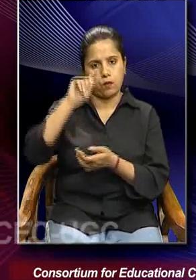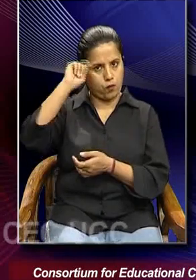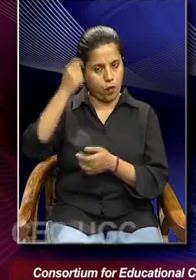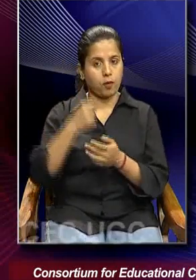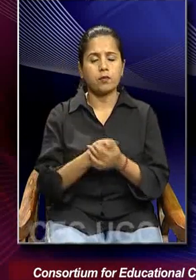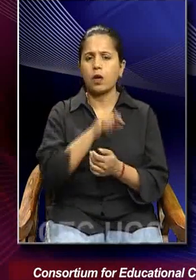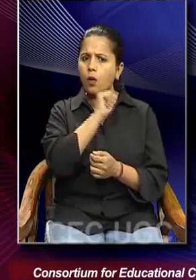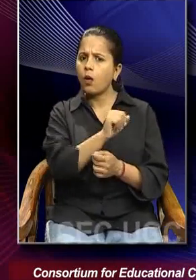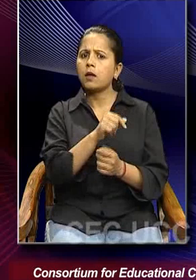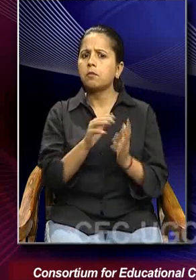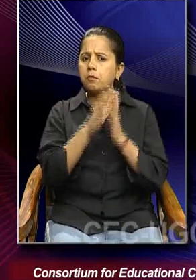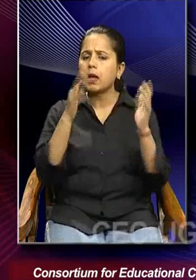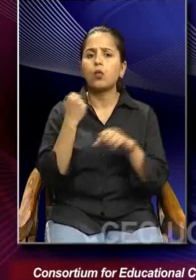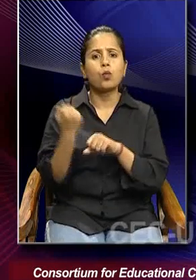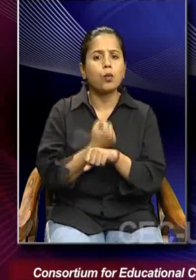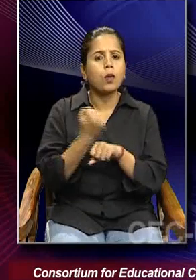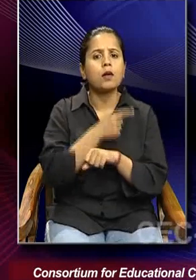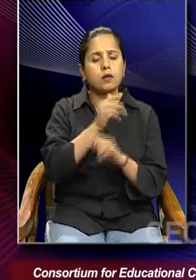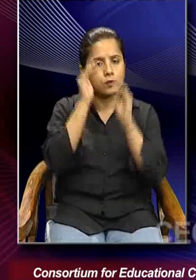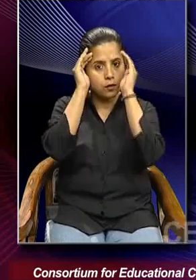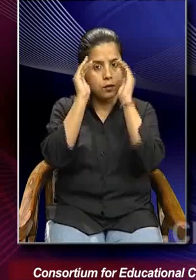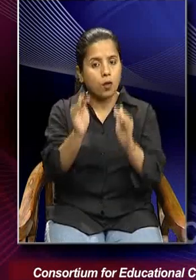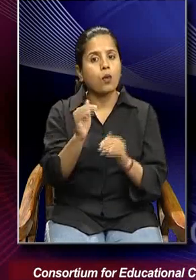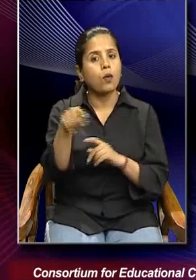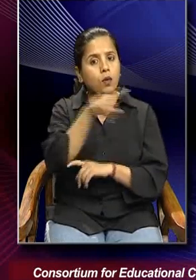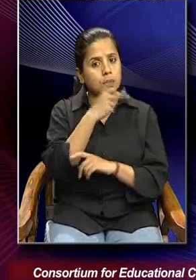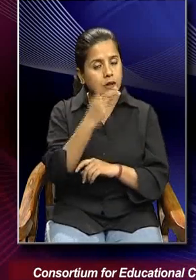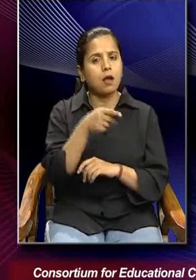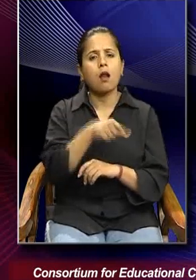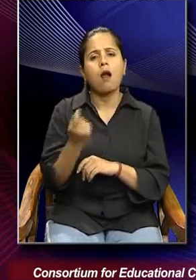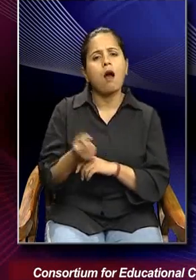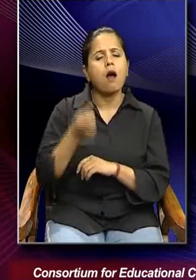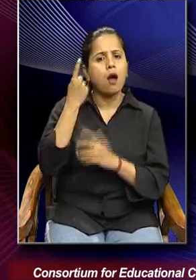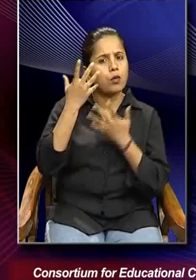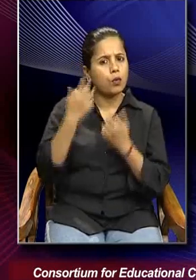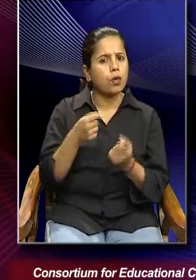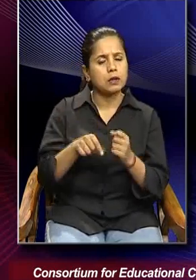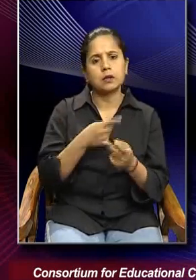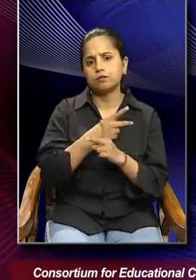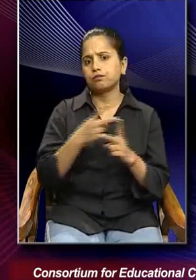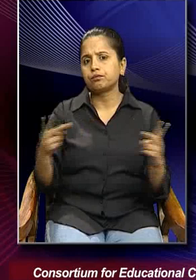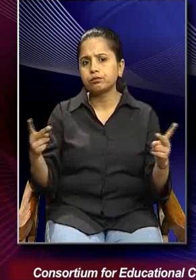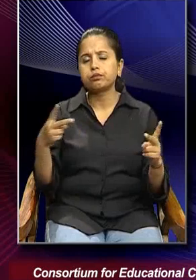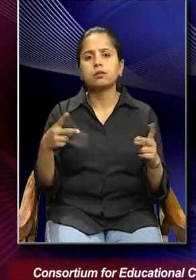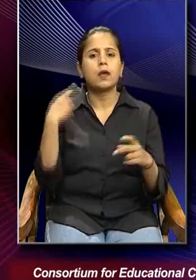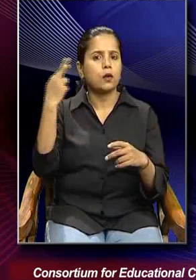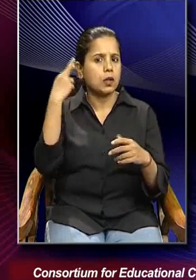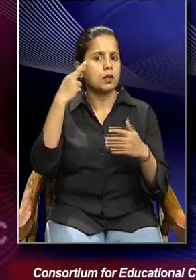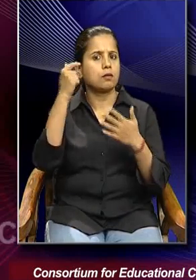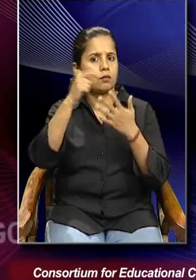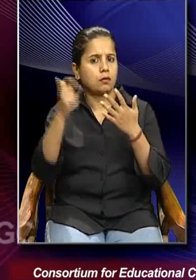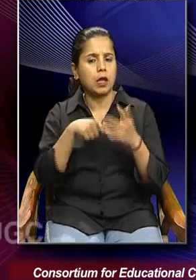his major work was focused upon understanding various factors that